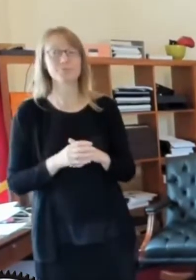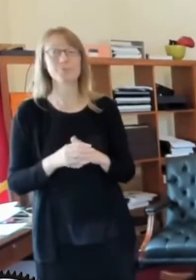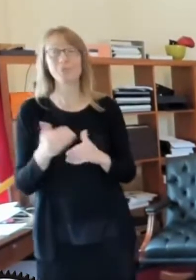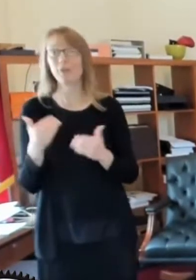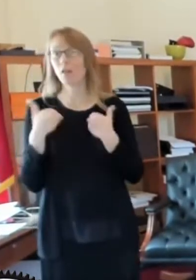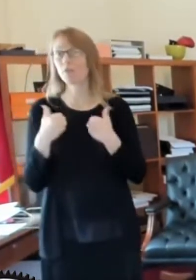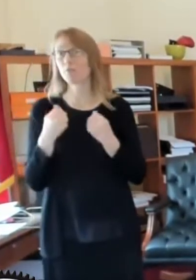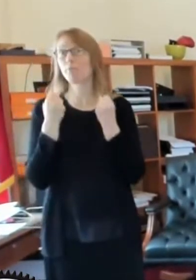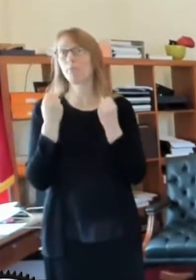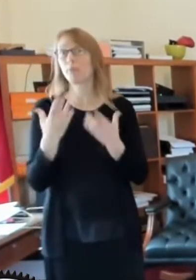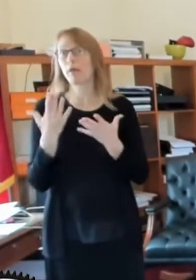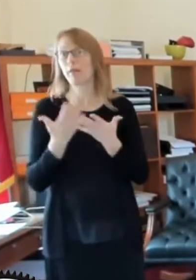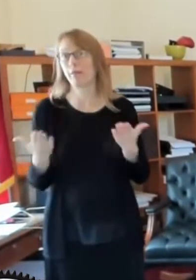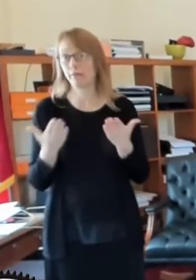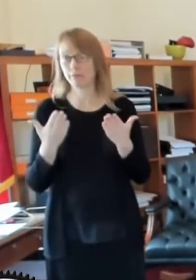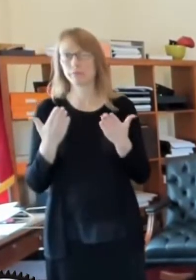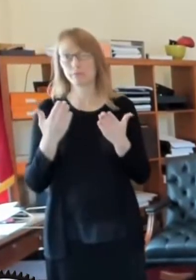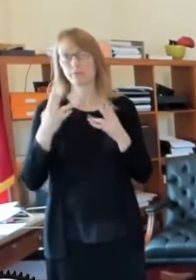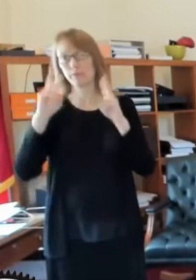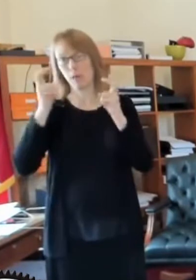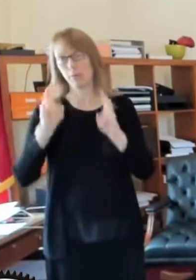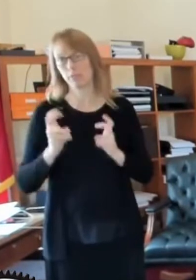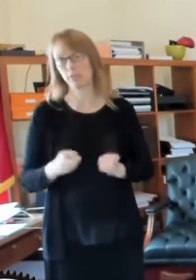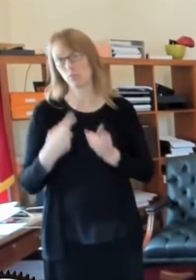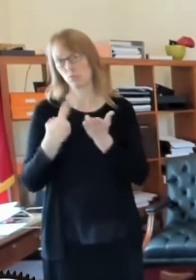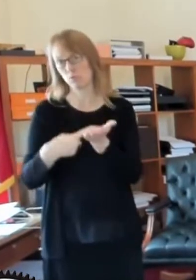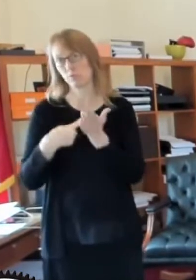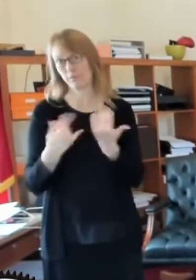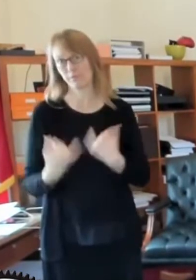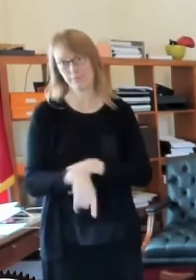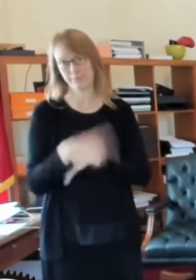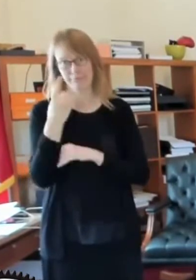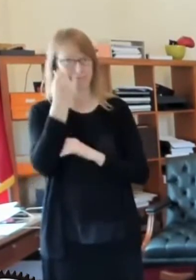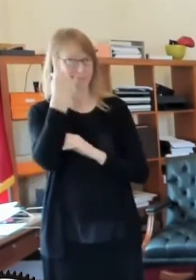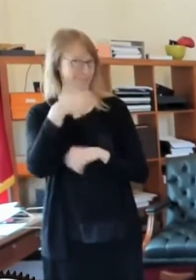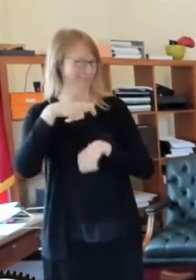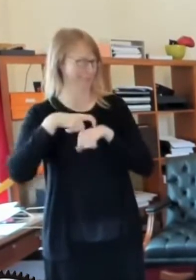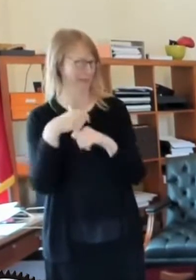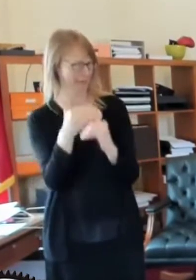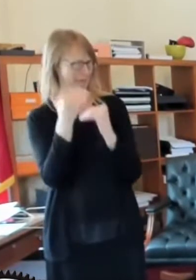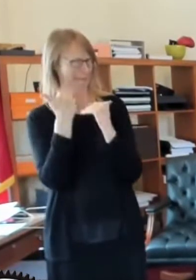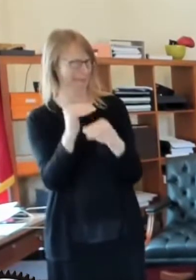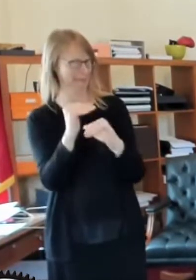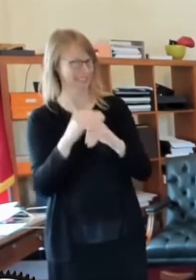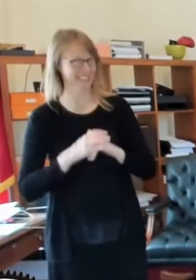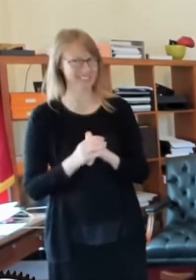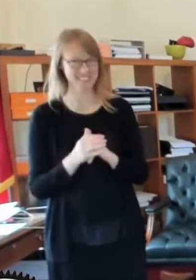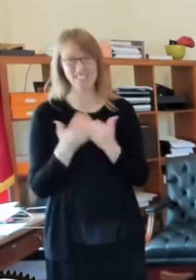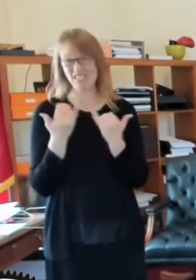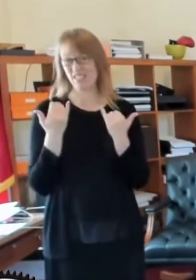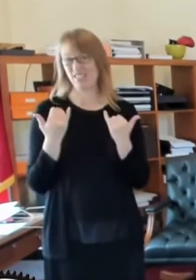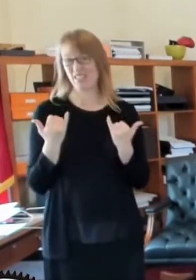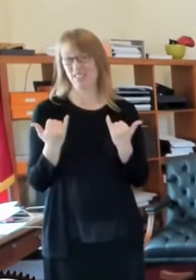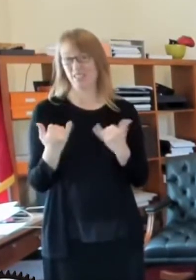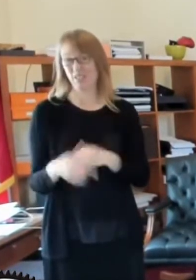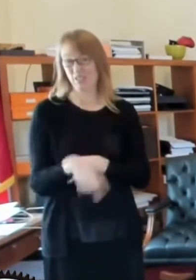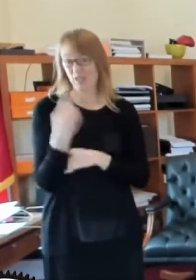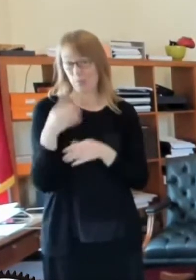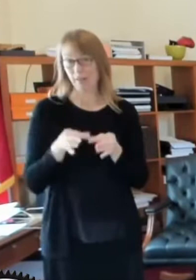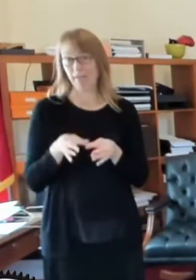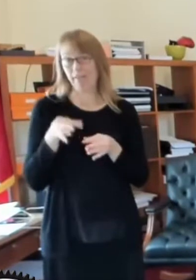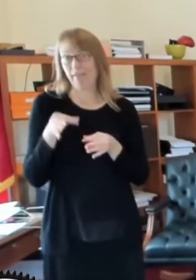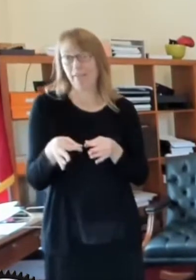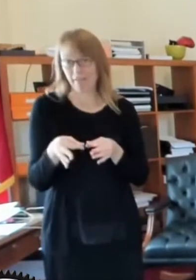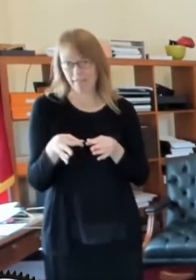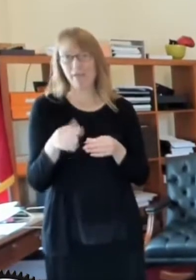jump right into that because I do have a bit of a limited window today. We're running later than our usual time today because we did